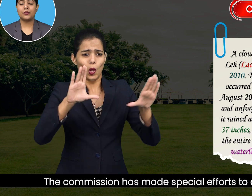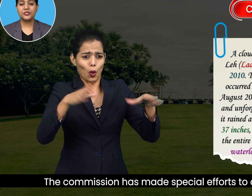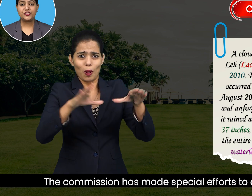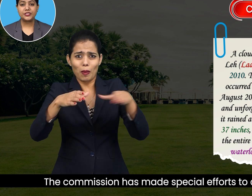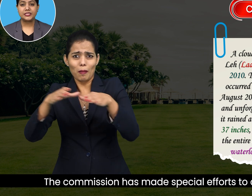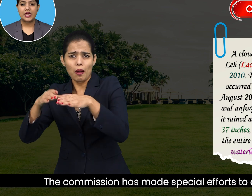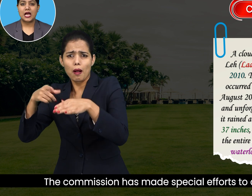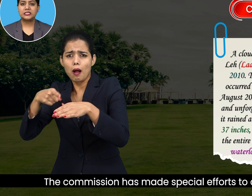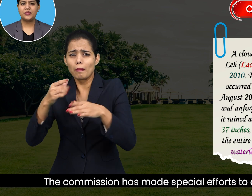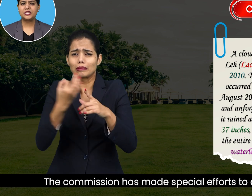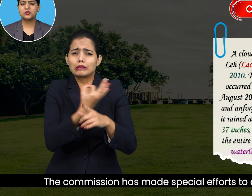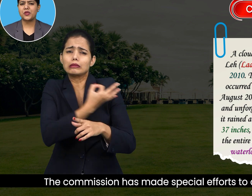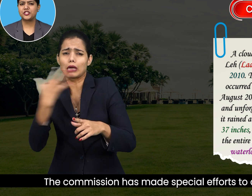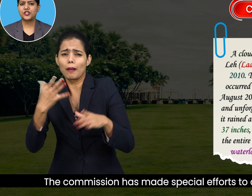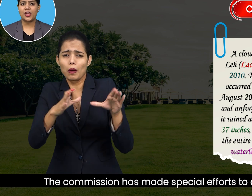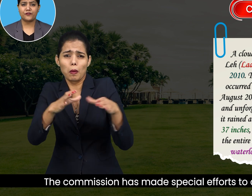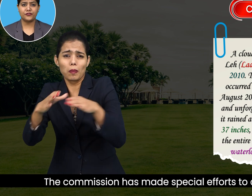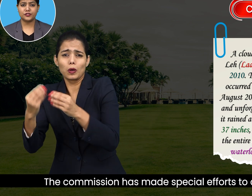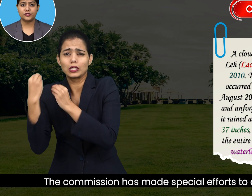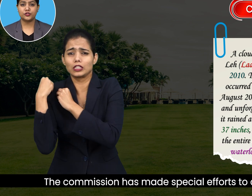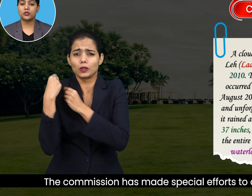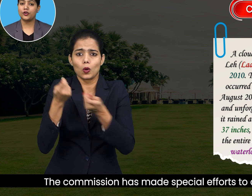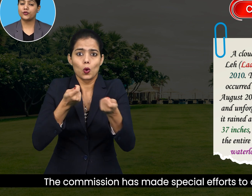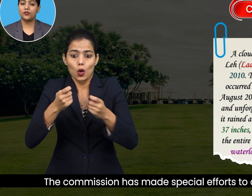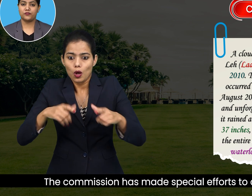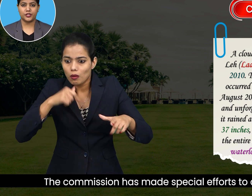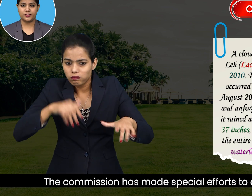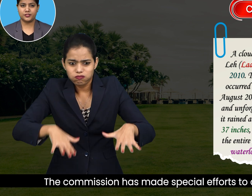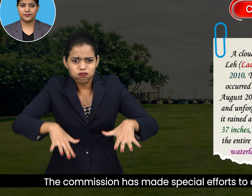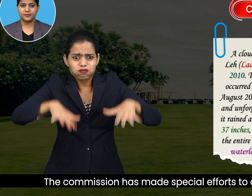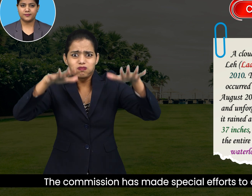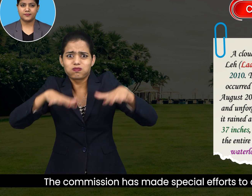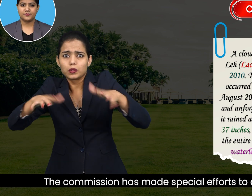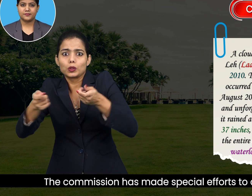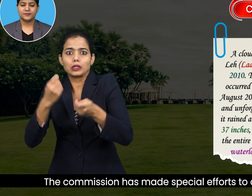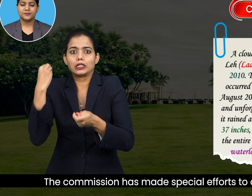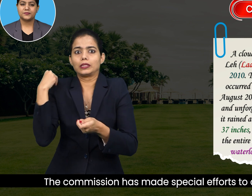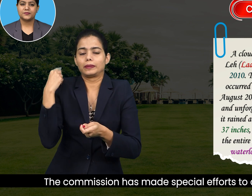The Commission has made special efforts to control floods.